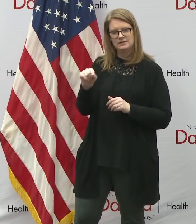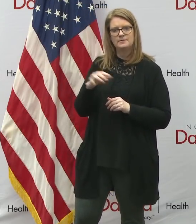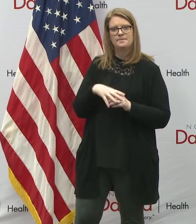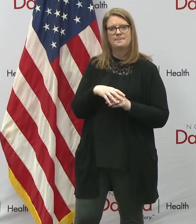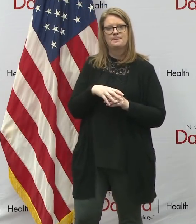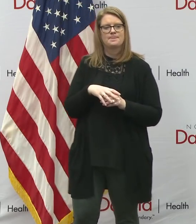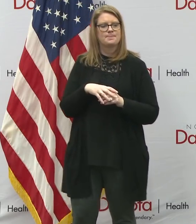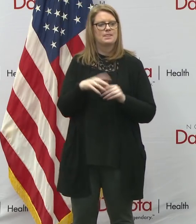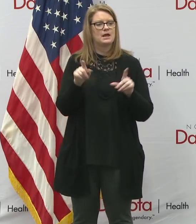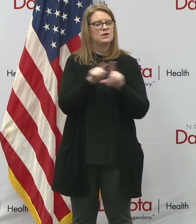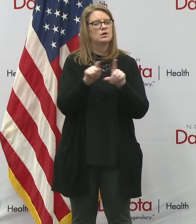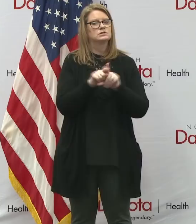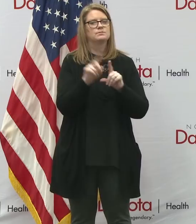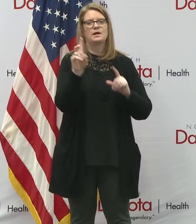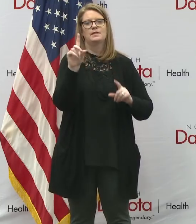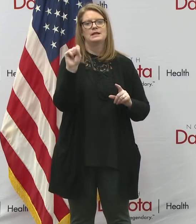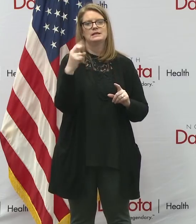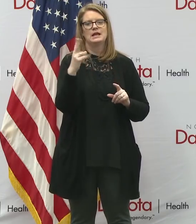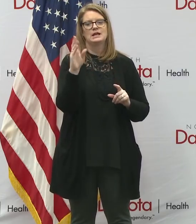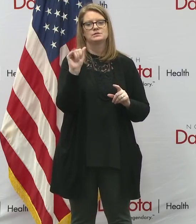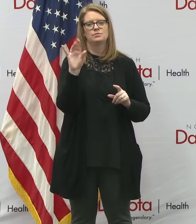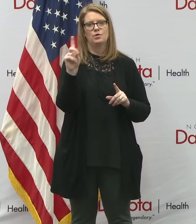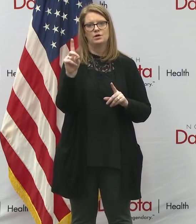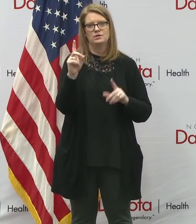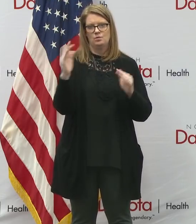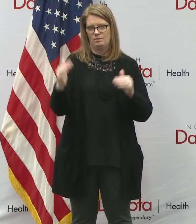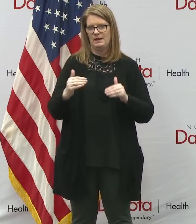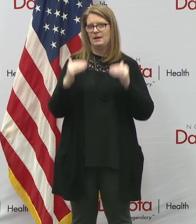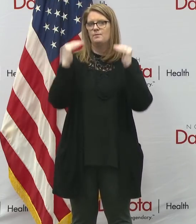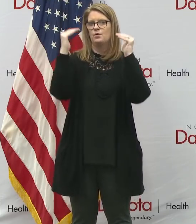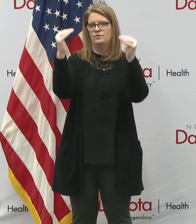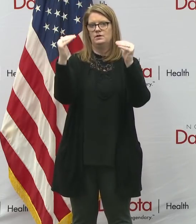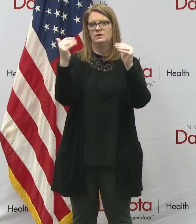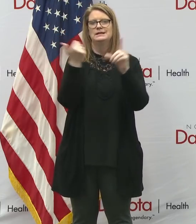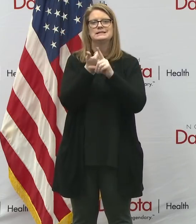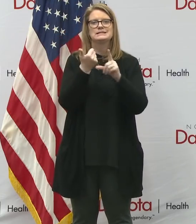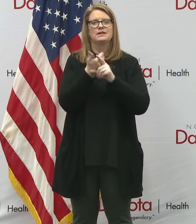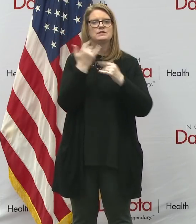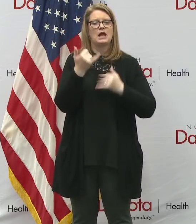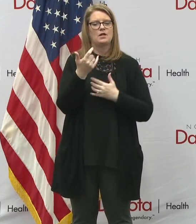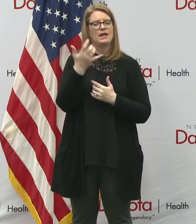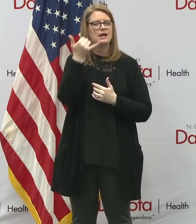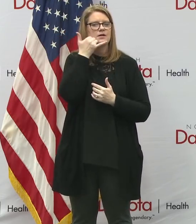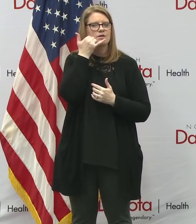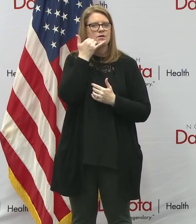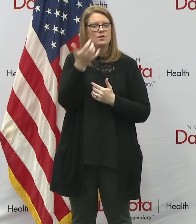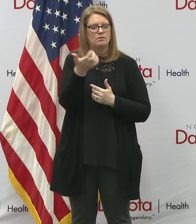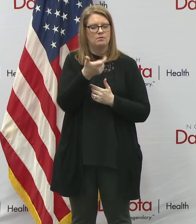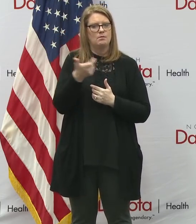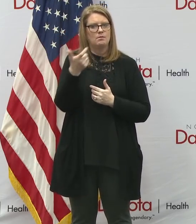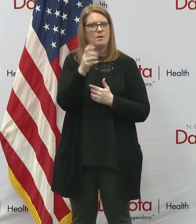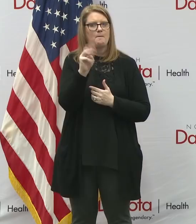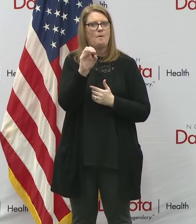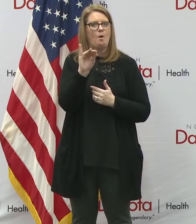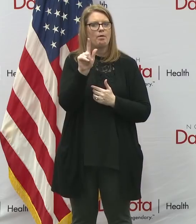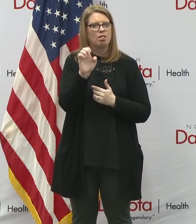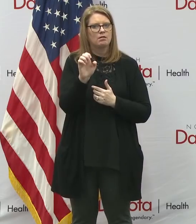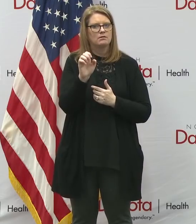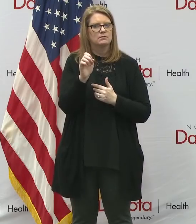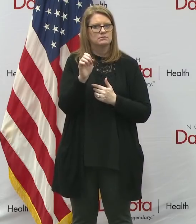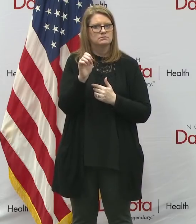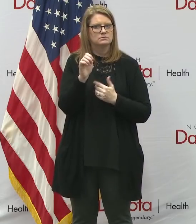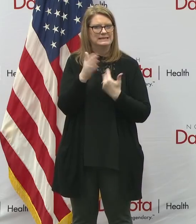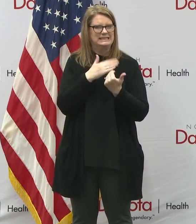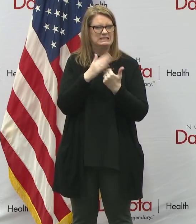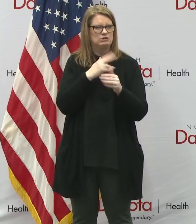the dashboard. We recently improved it to be mobile friendly. There's a box that you can hit there, and then you'll